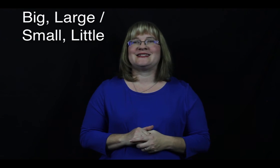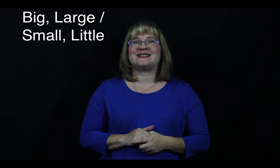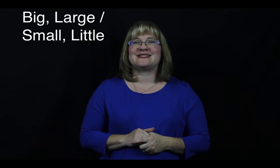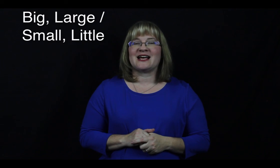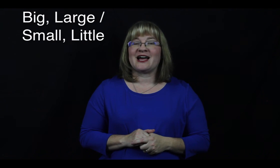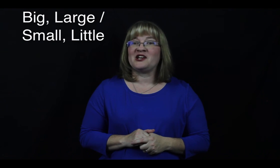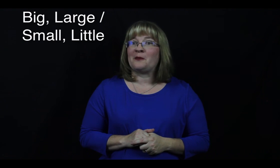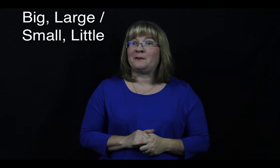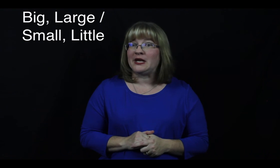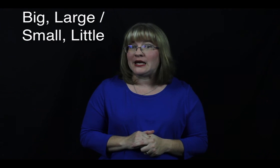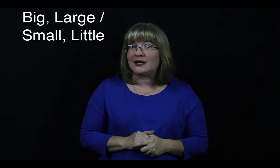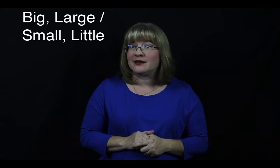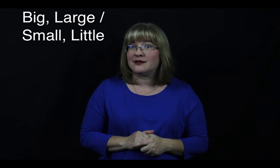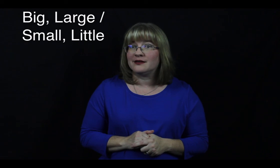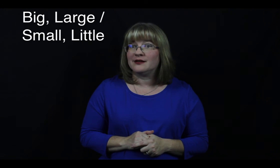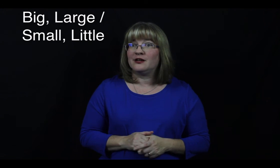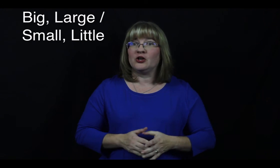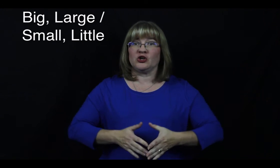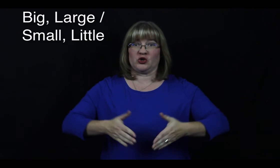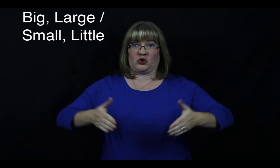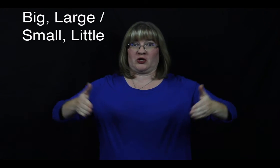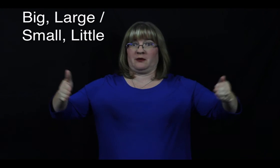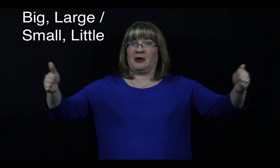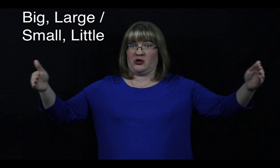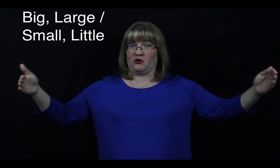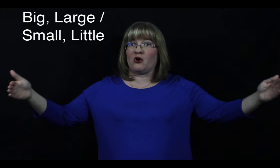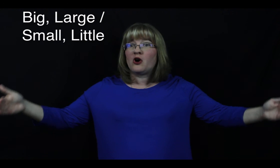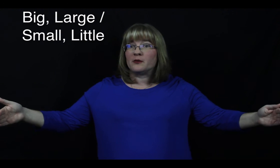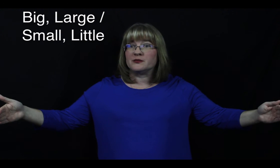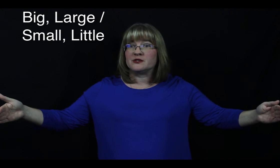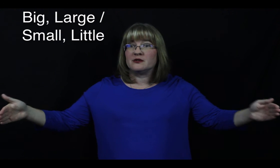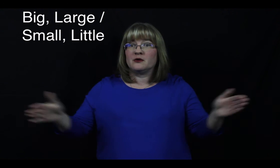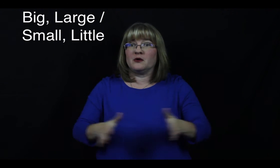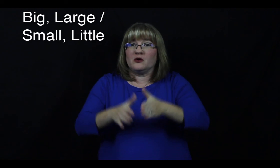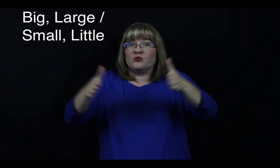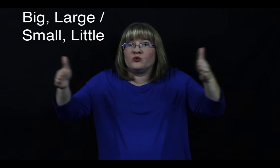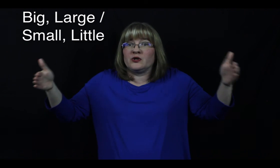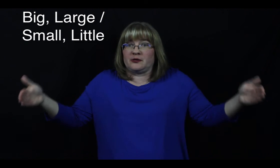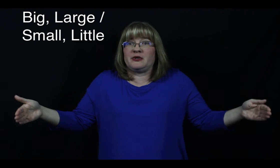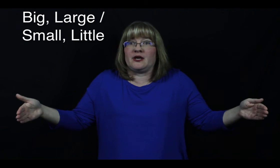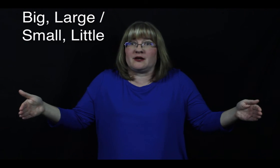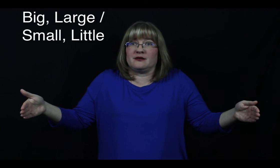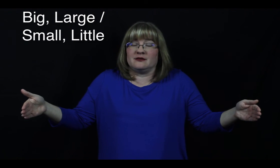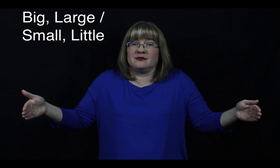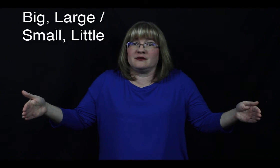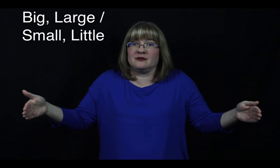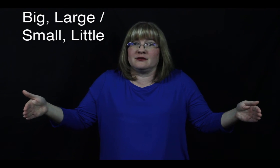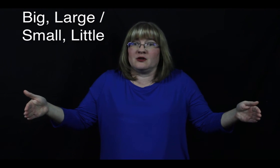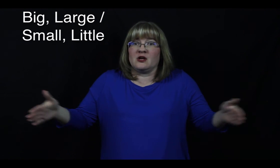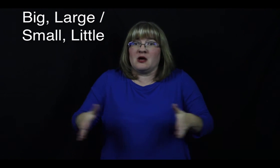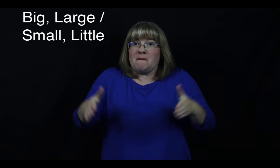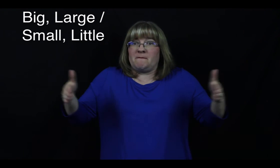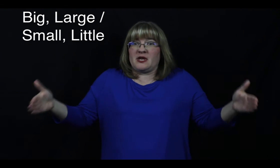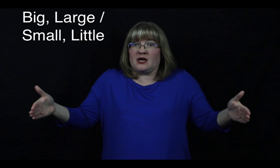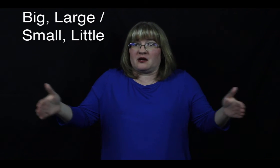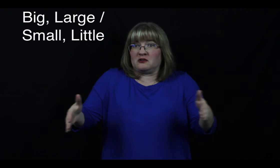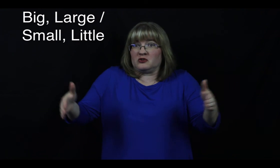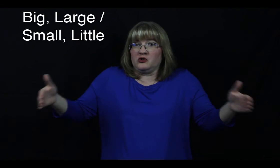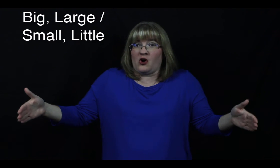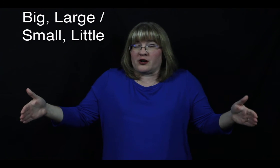To sign big, you're going to make your arms really big. Big,